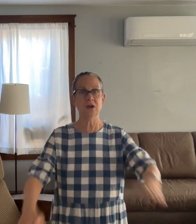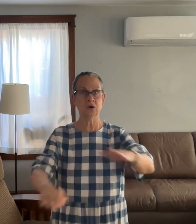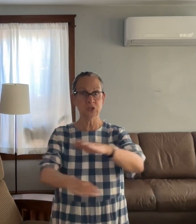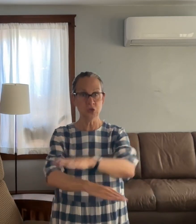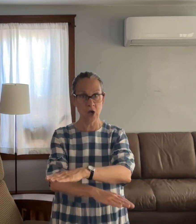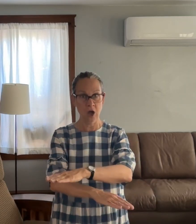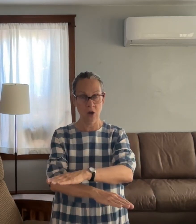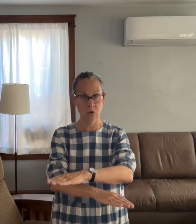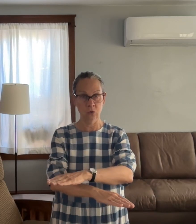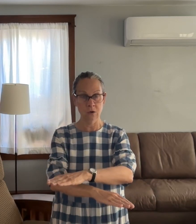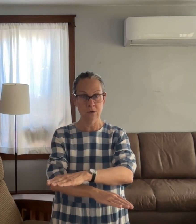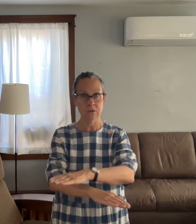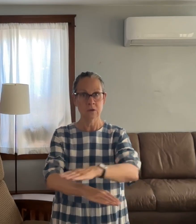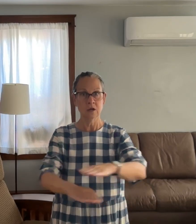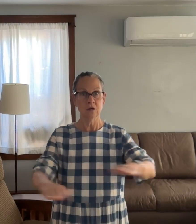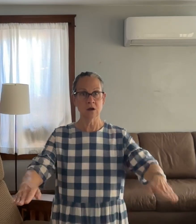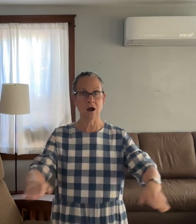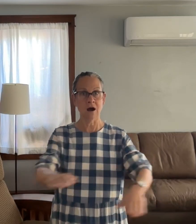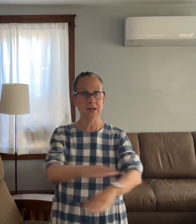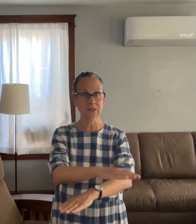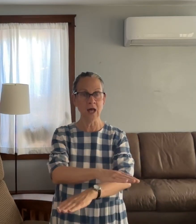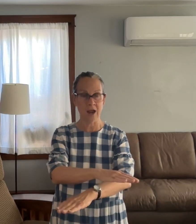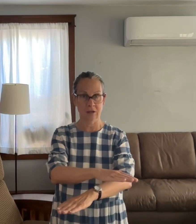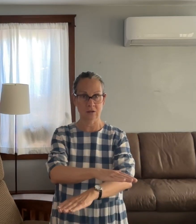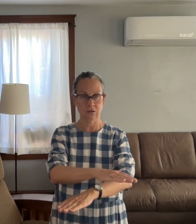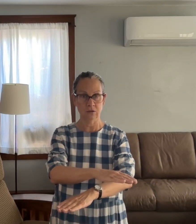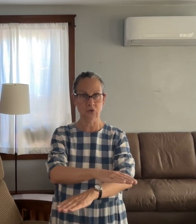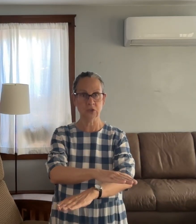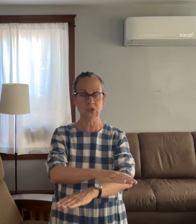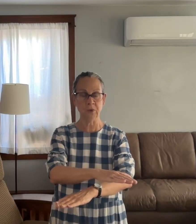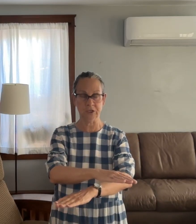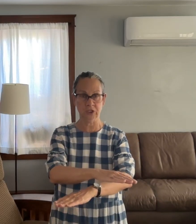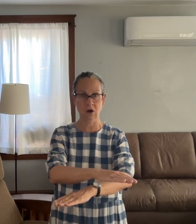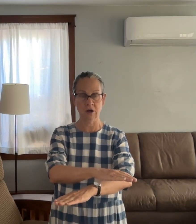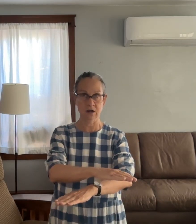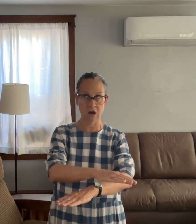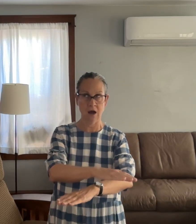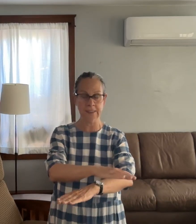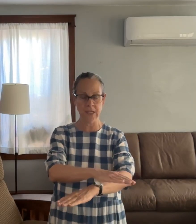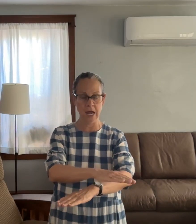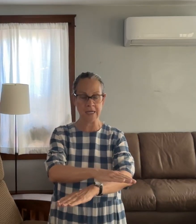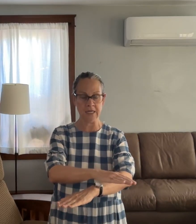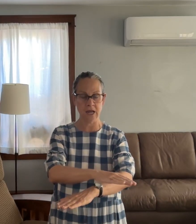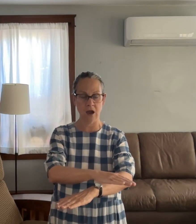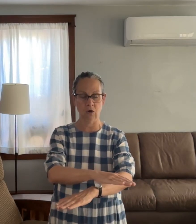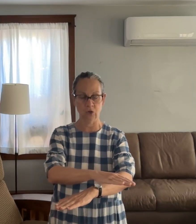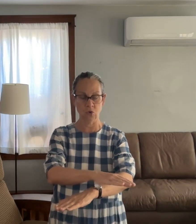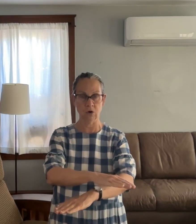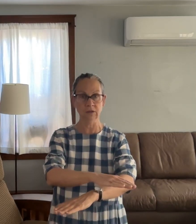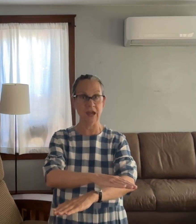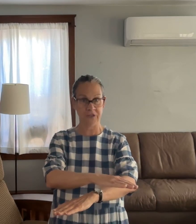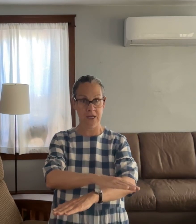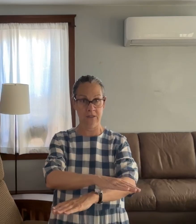there's no God like. You just switch it on God like, and now your left hand is